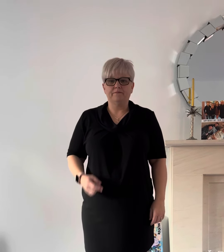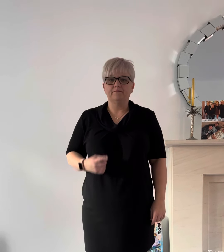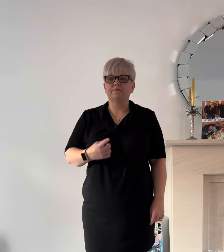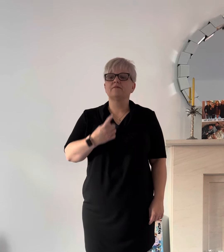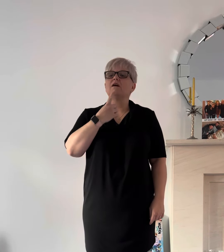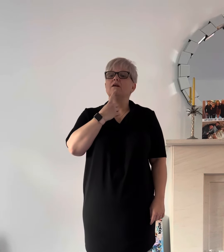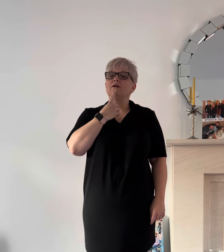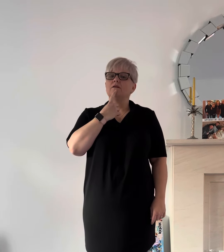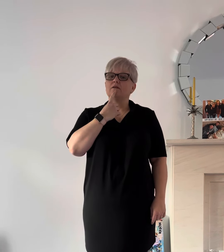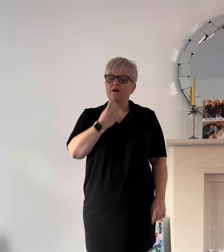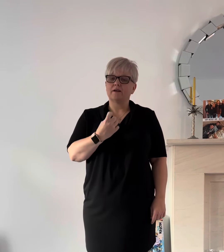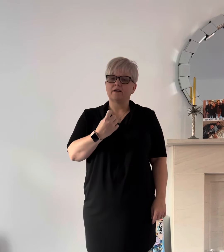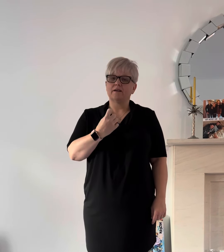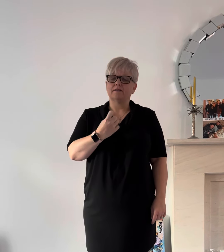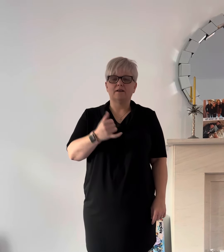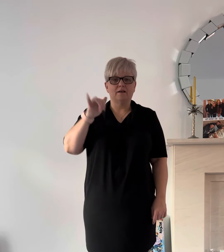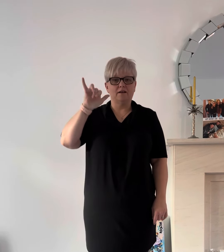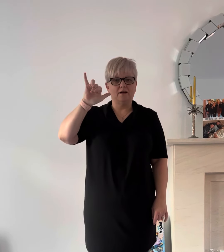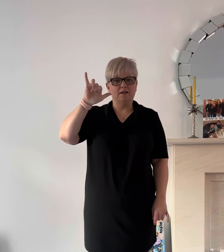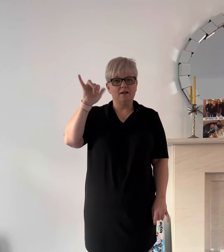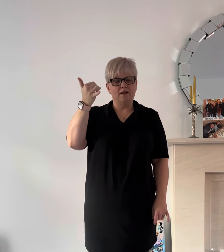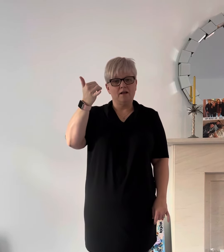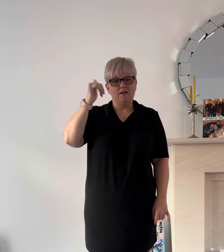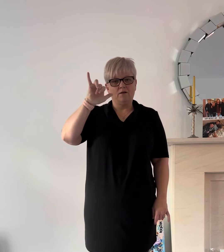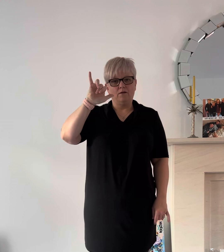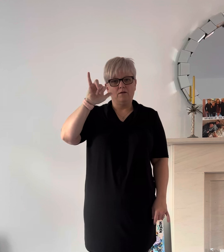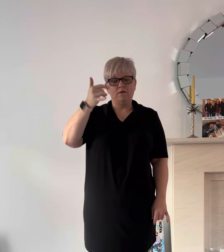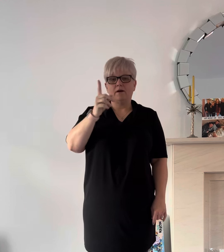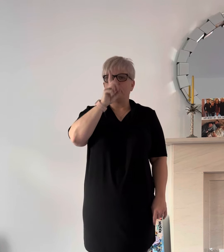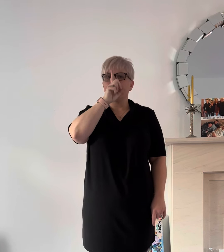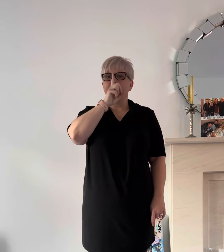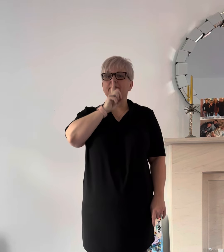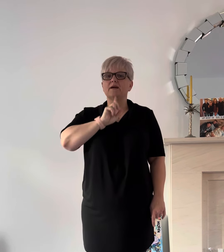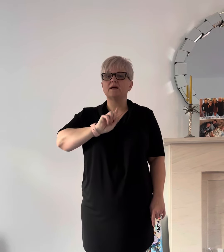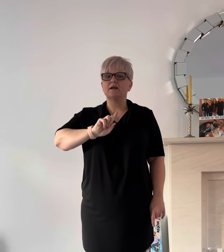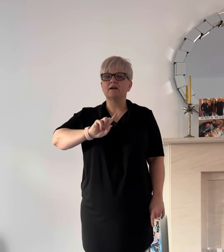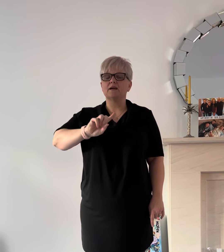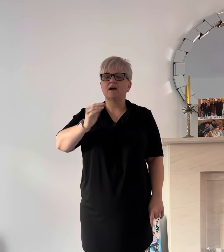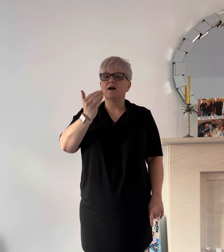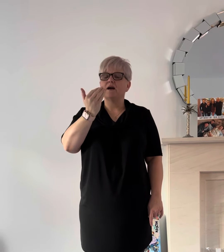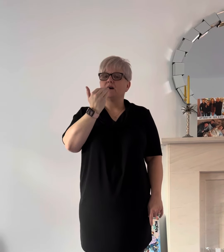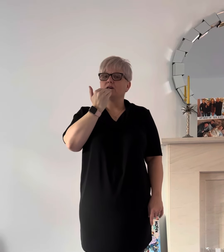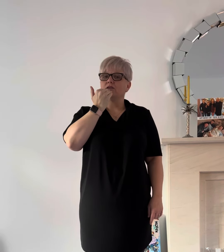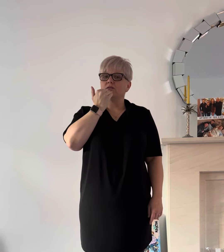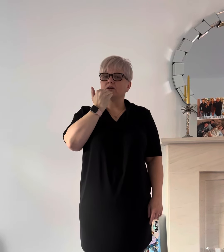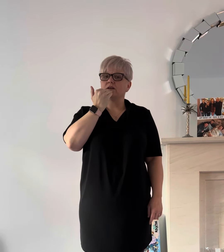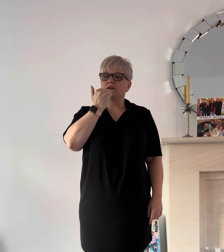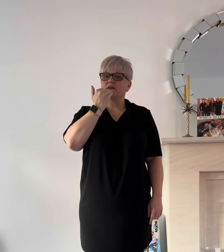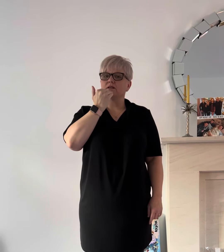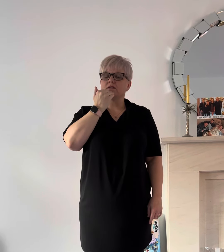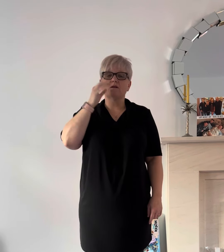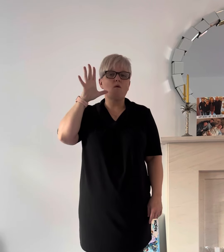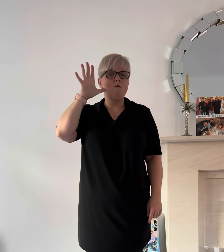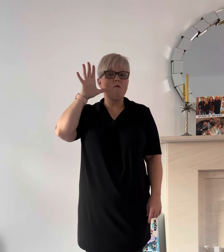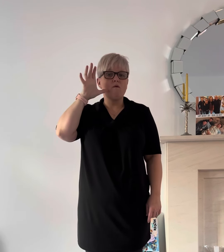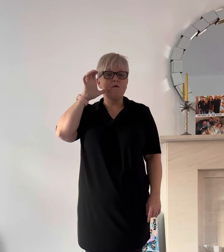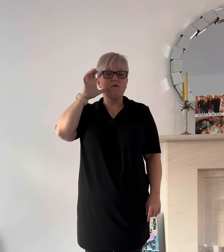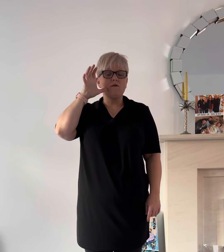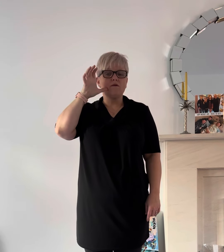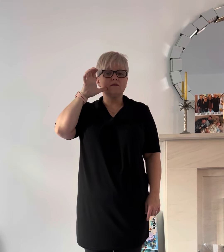Red and yellow and pink and green, orange